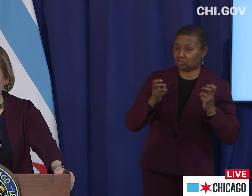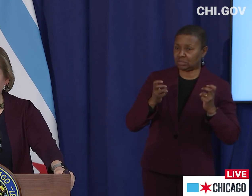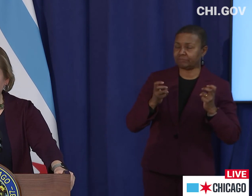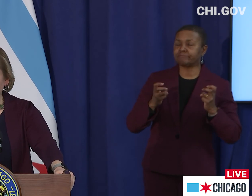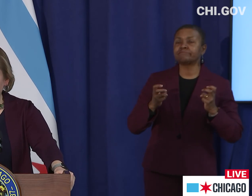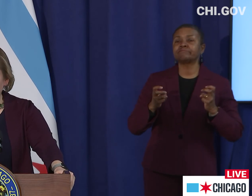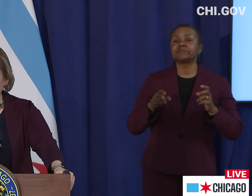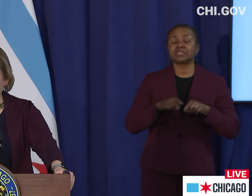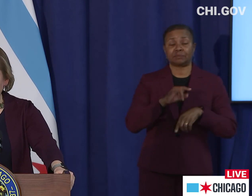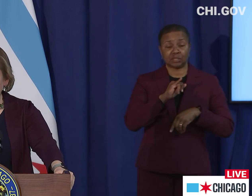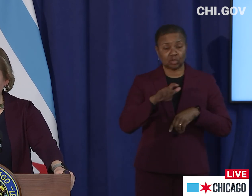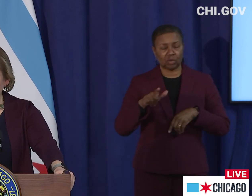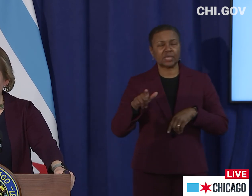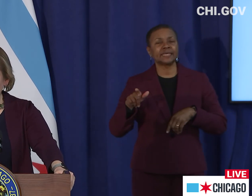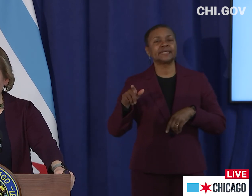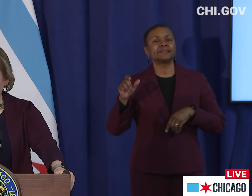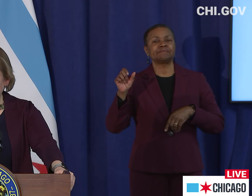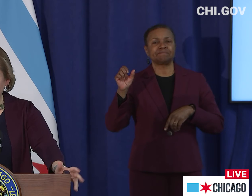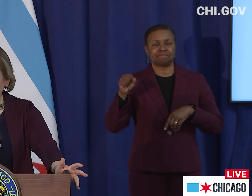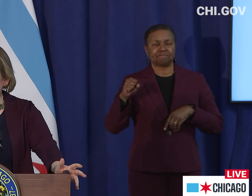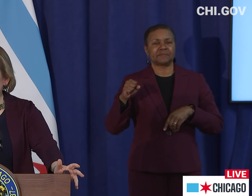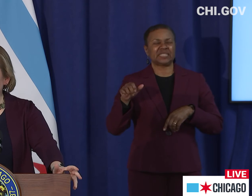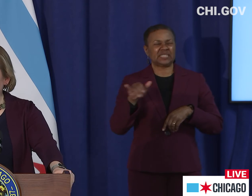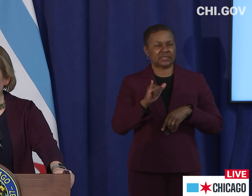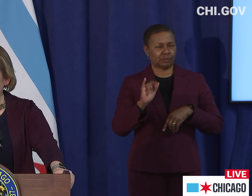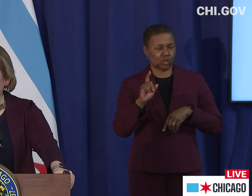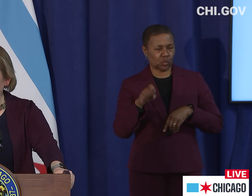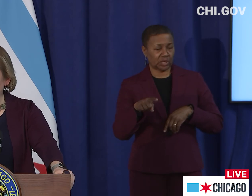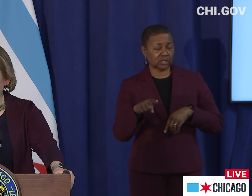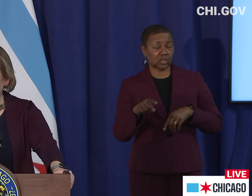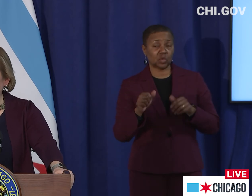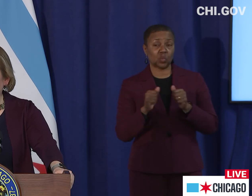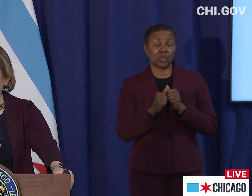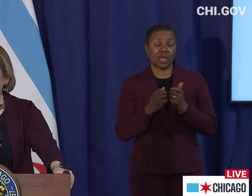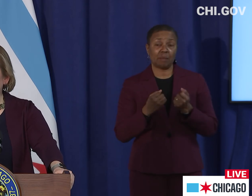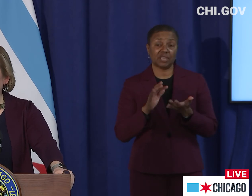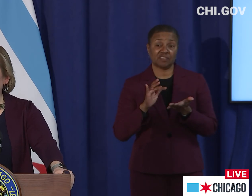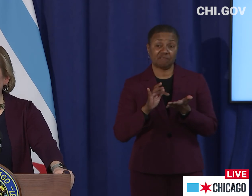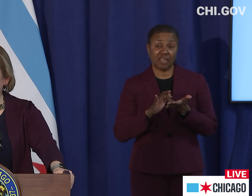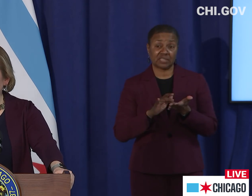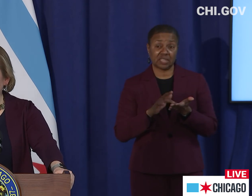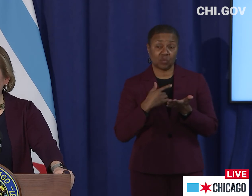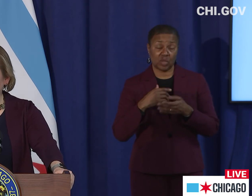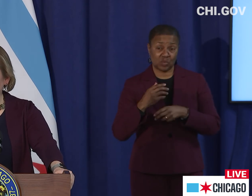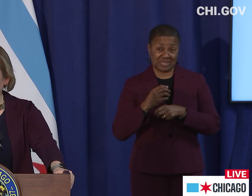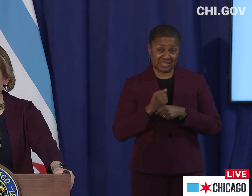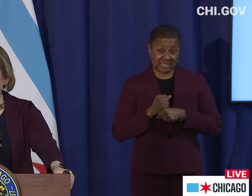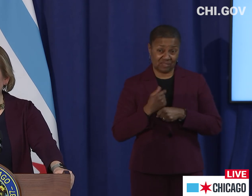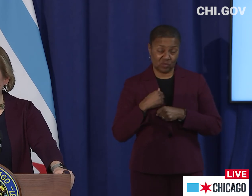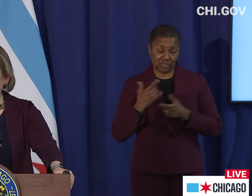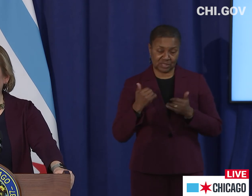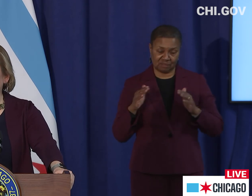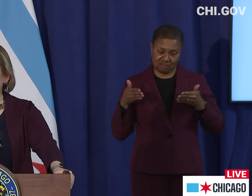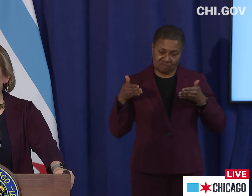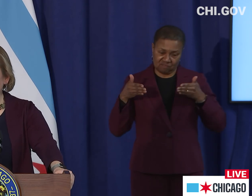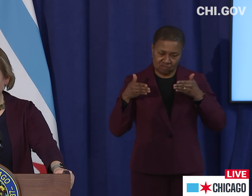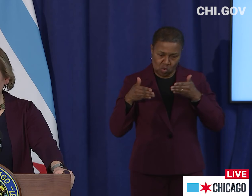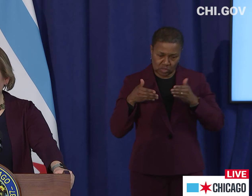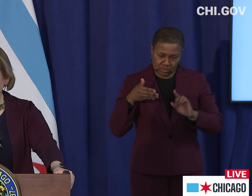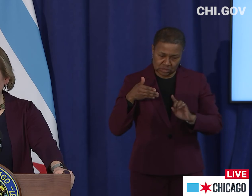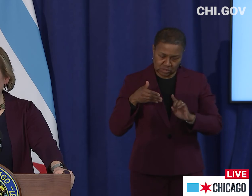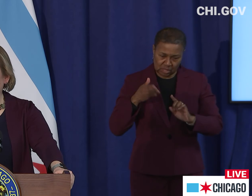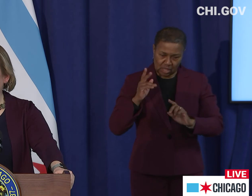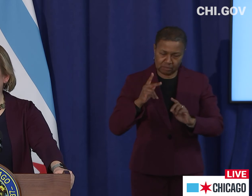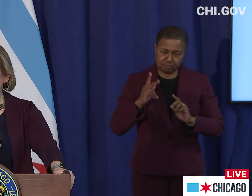question. At the moment, again, with the amount of vaccine that we have, we remain very focused on getting those